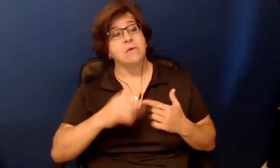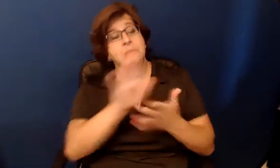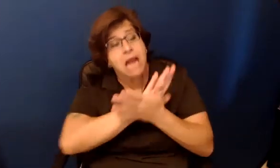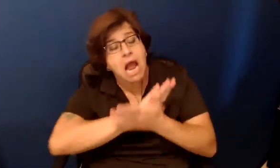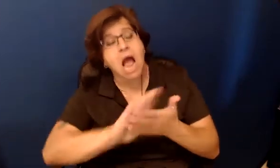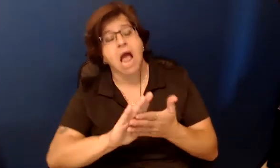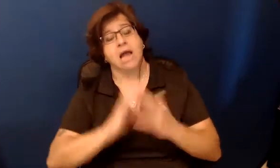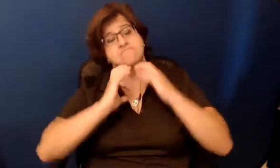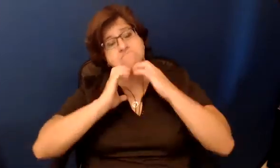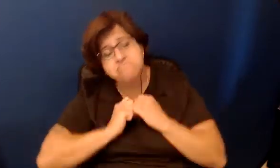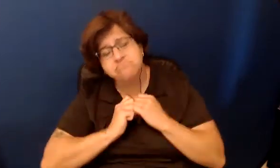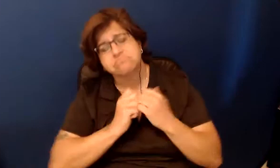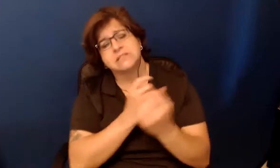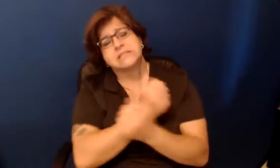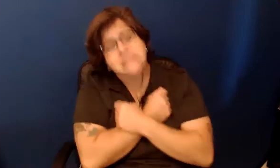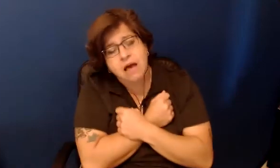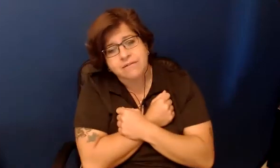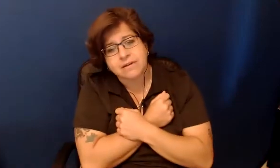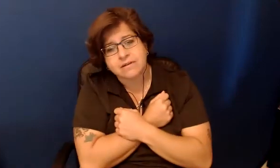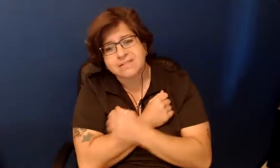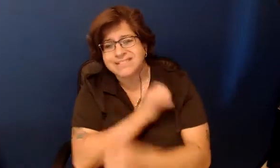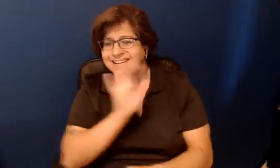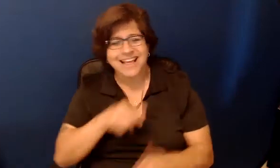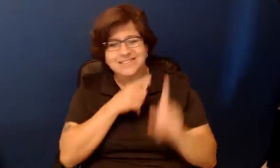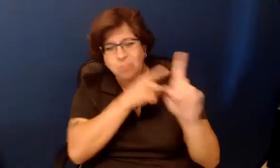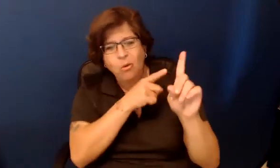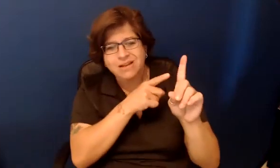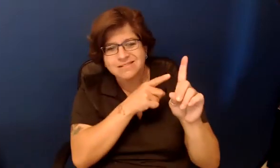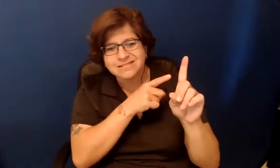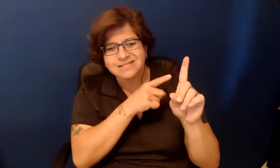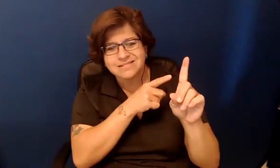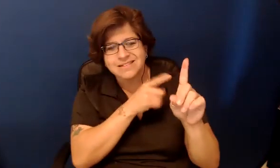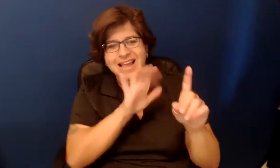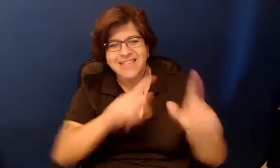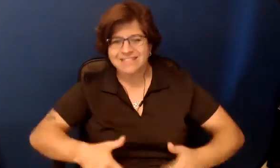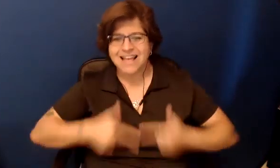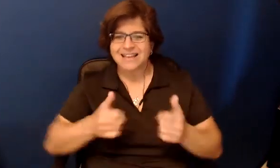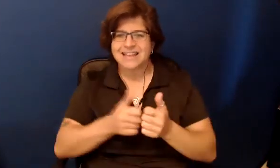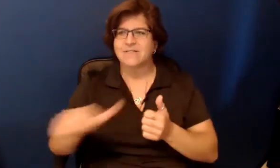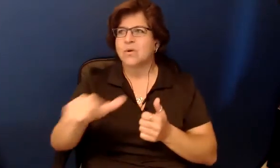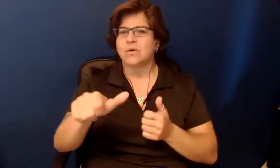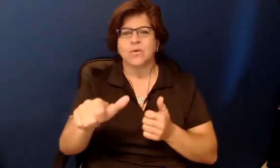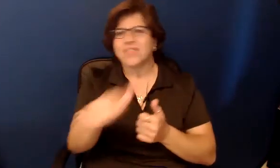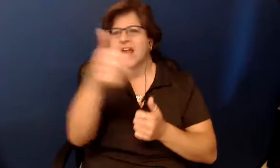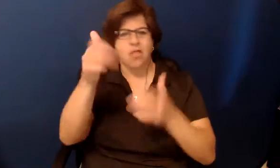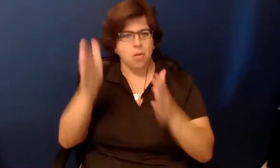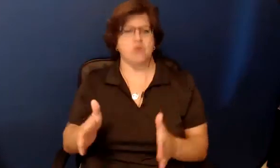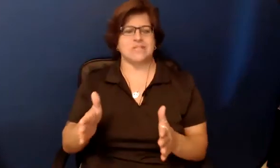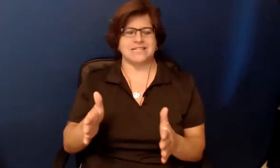that I would be considerate and loving and kind. And that's what it's all about. That's like living